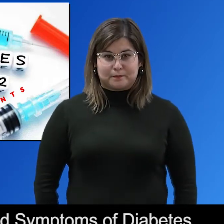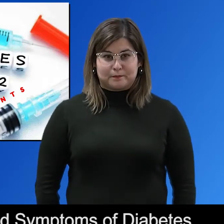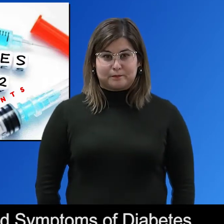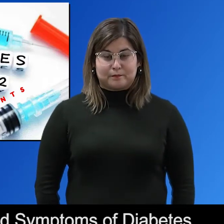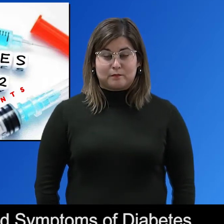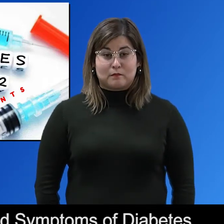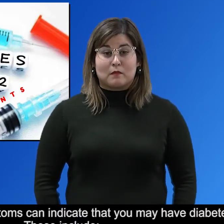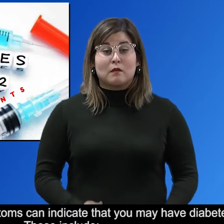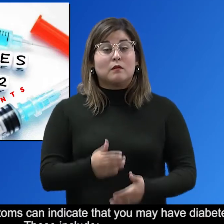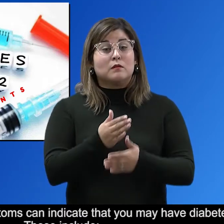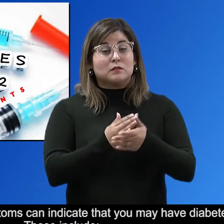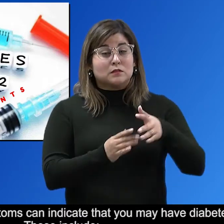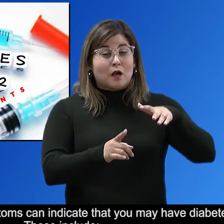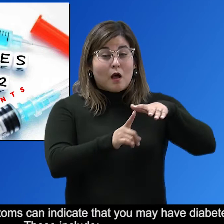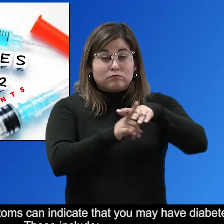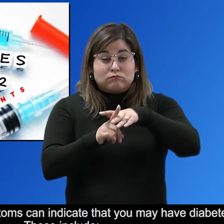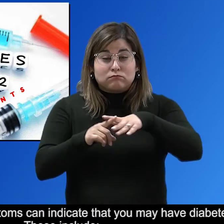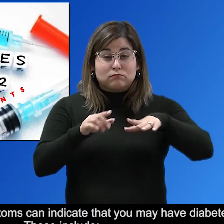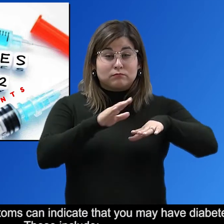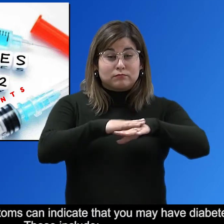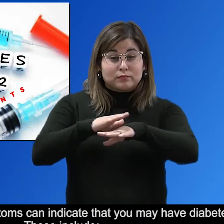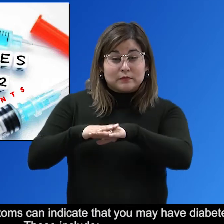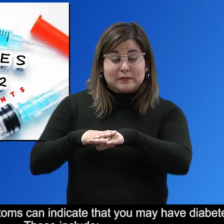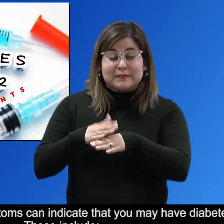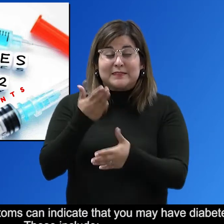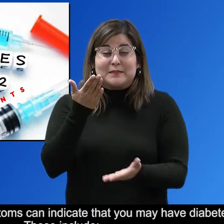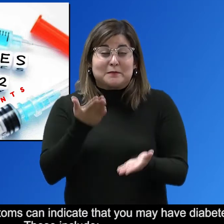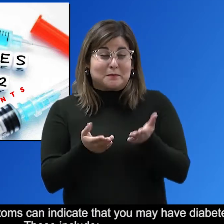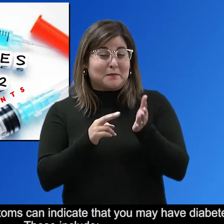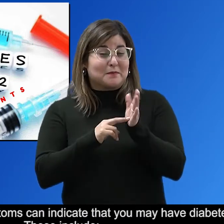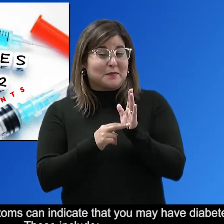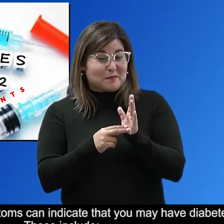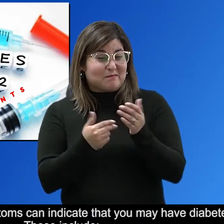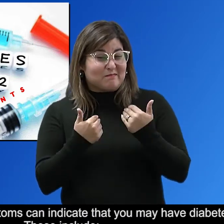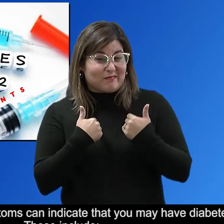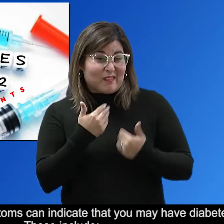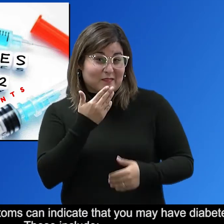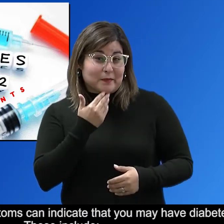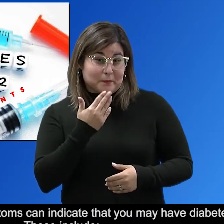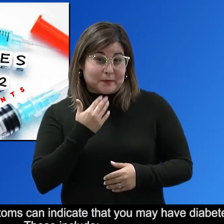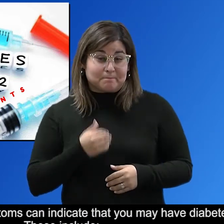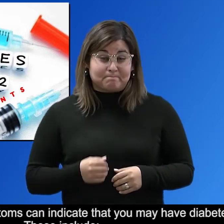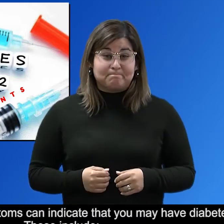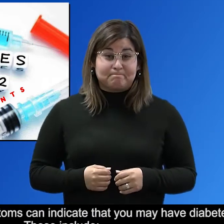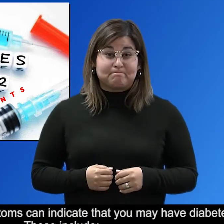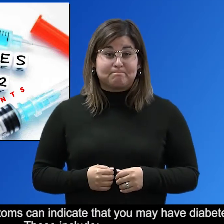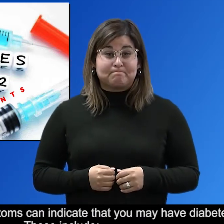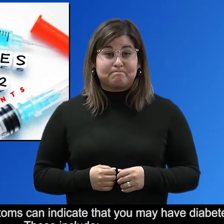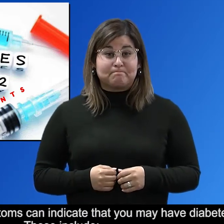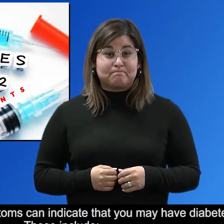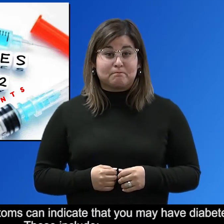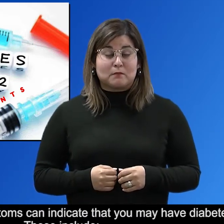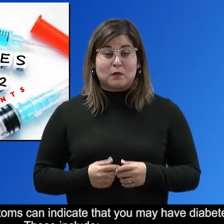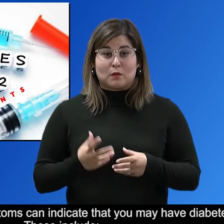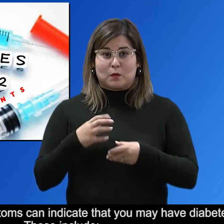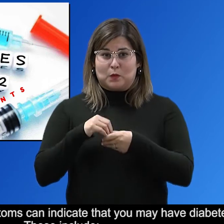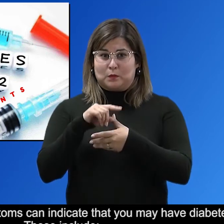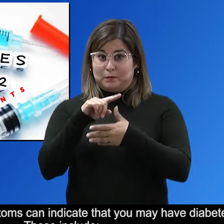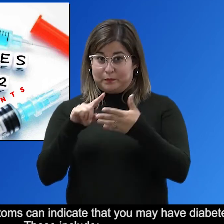Some signs and symptoms can indicate that you may have diabetes. These include